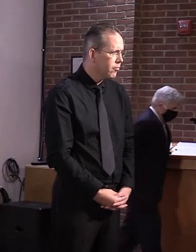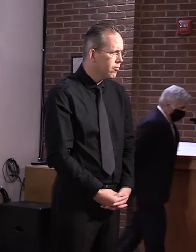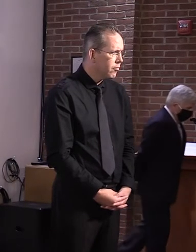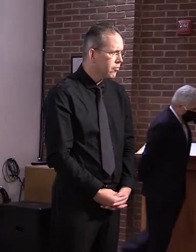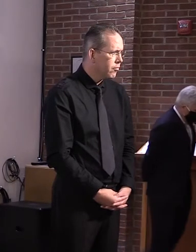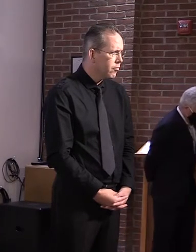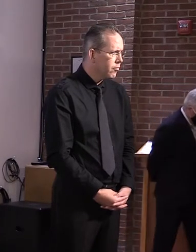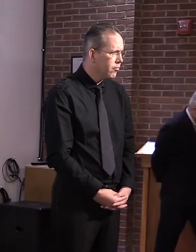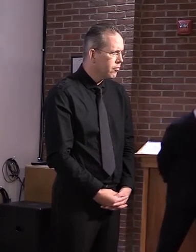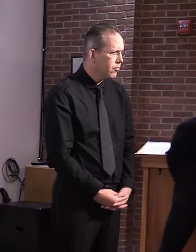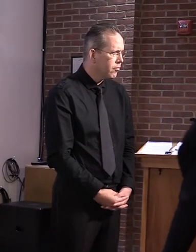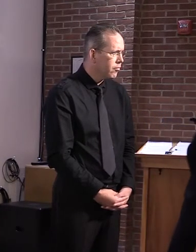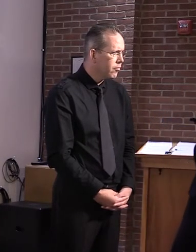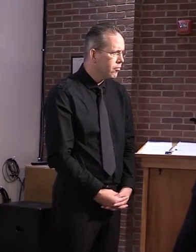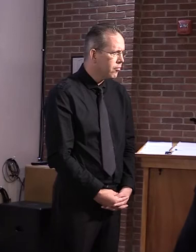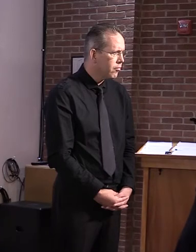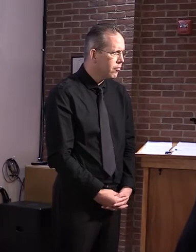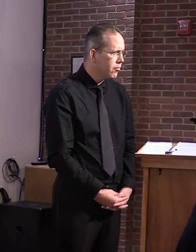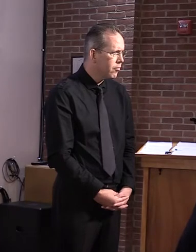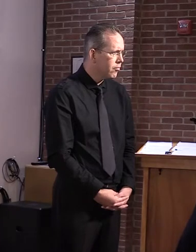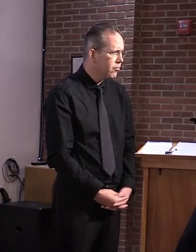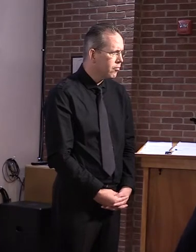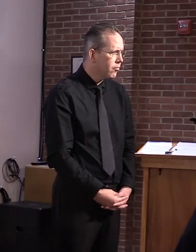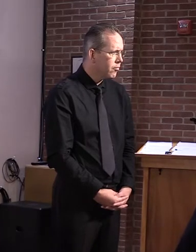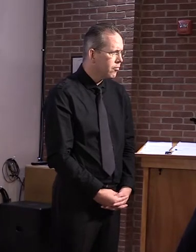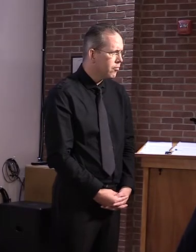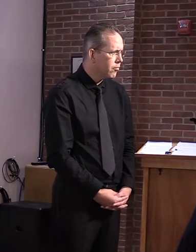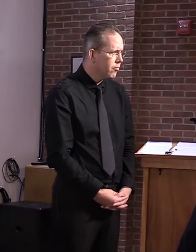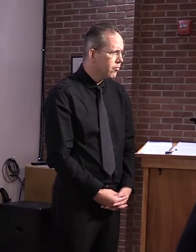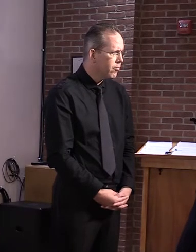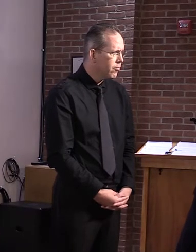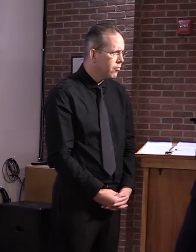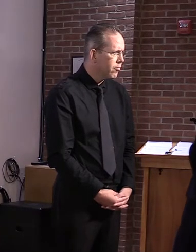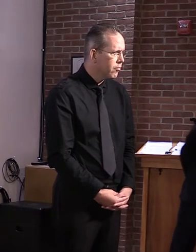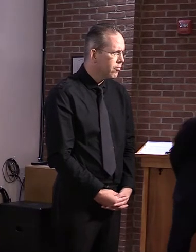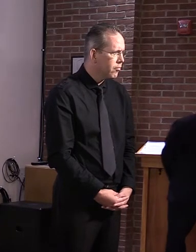same system? Obviously 75% lot, mm-hmm. a really big lot.